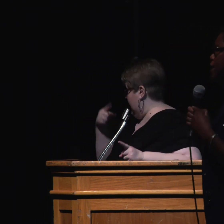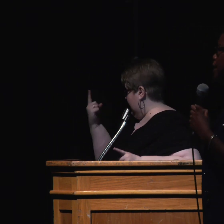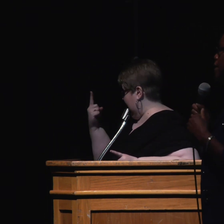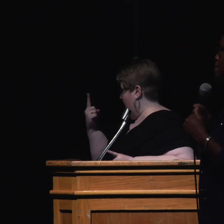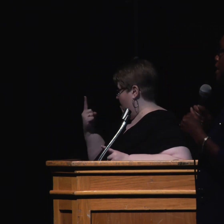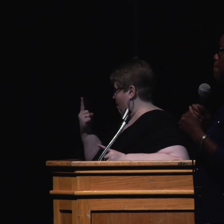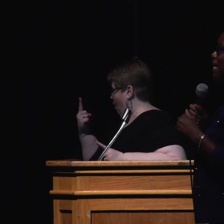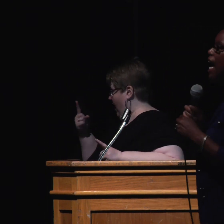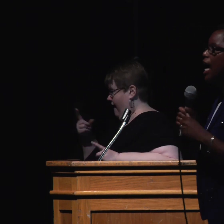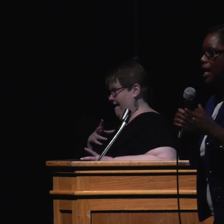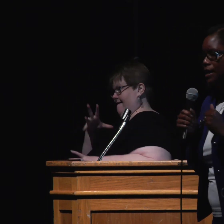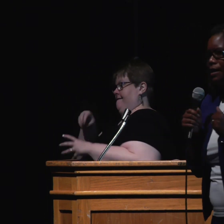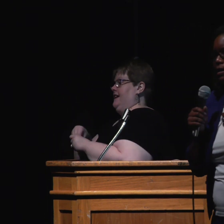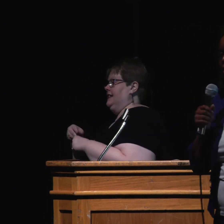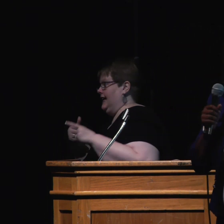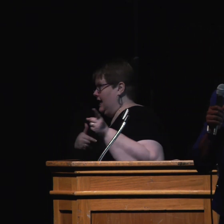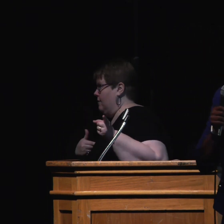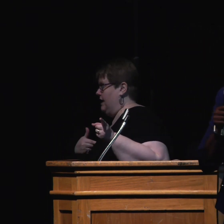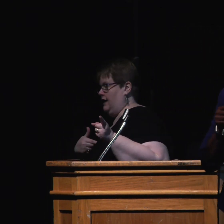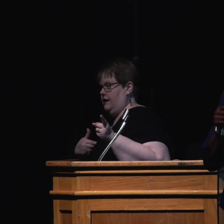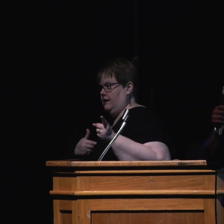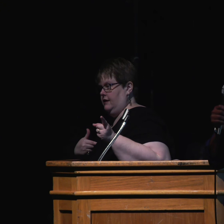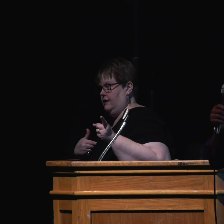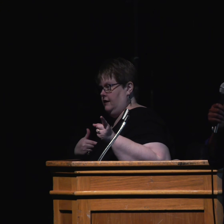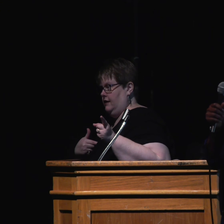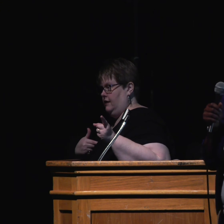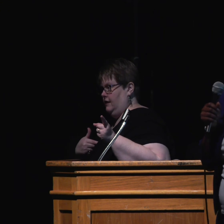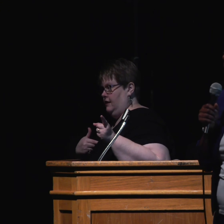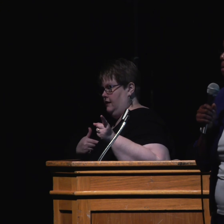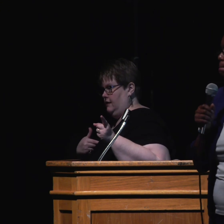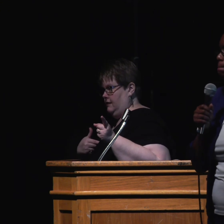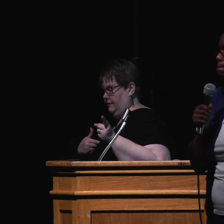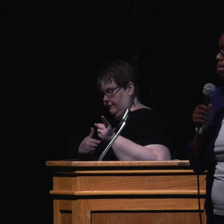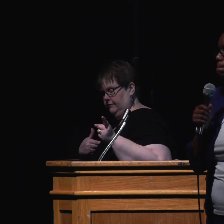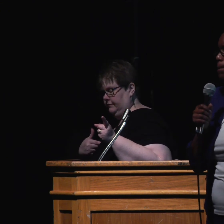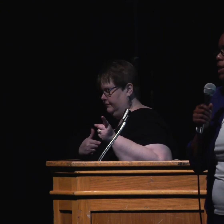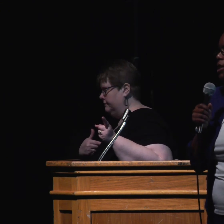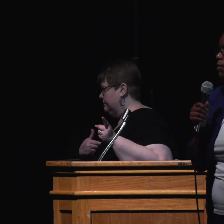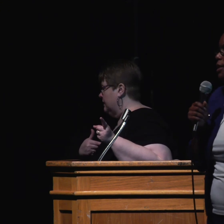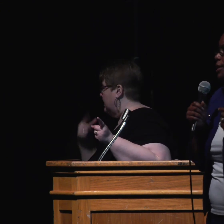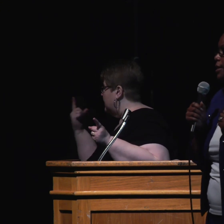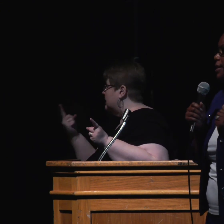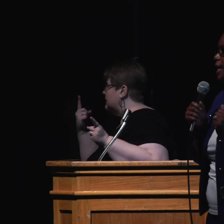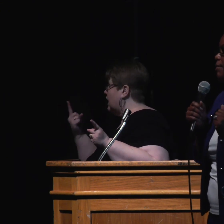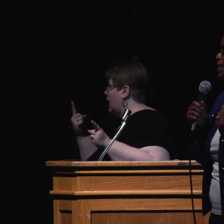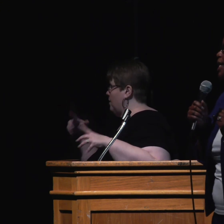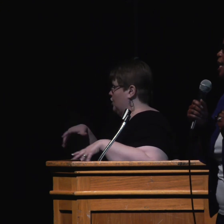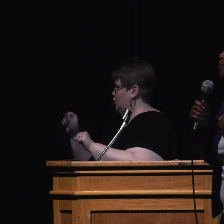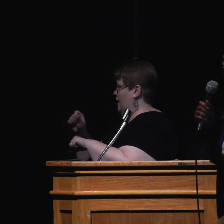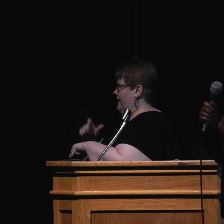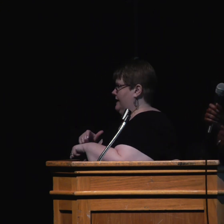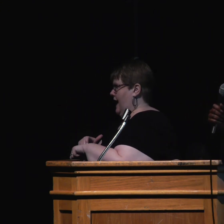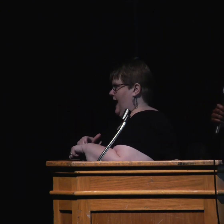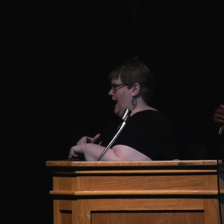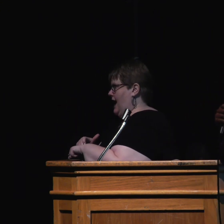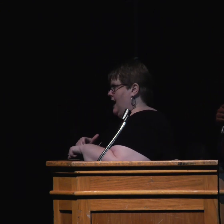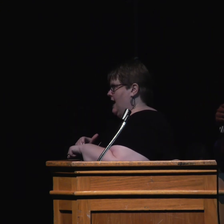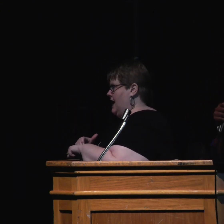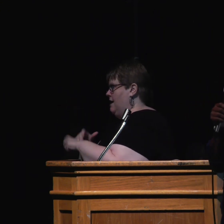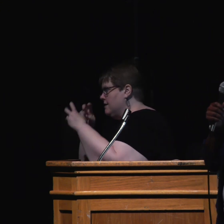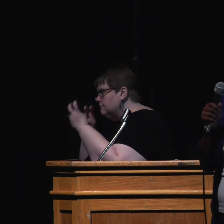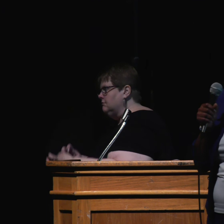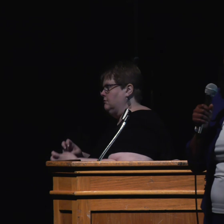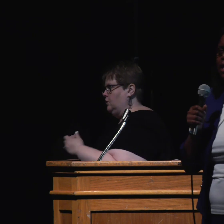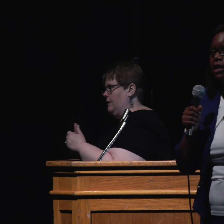Someone invested in me beyond what I knew. Someone took the time to take extra time with